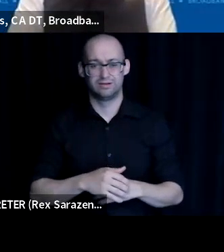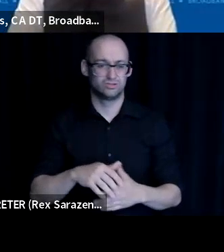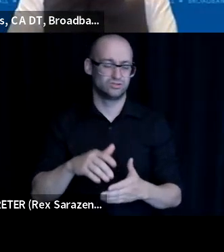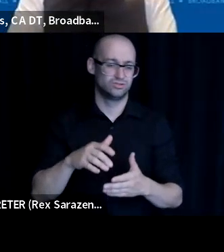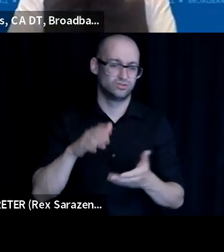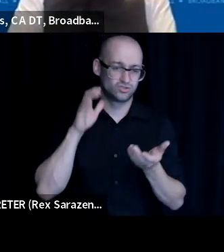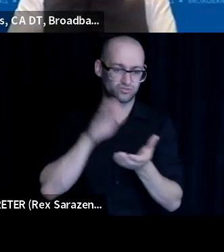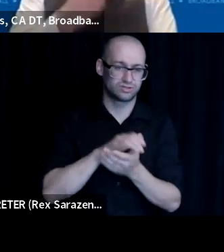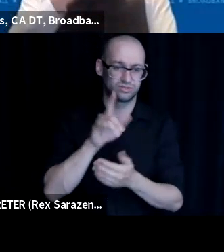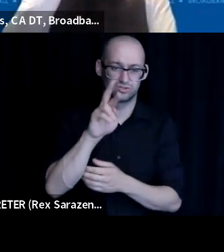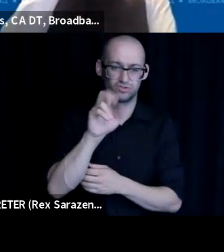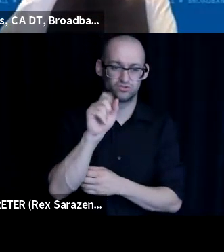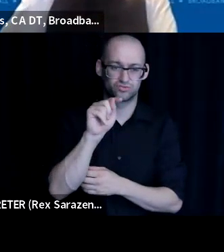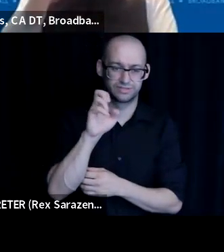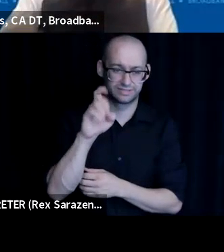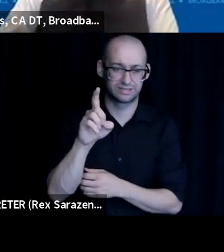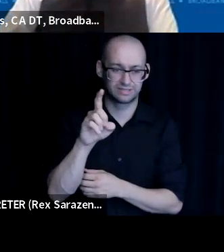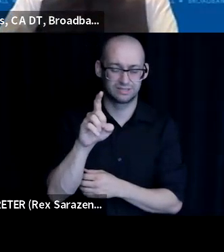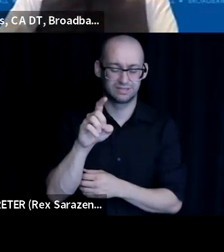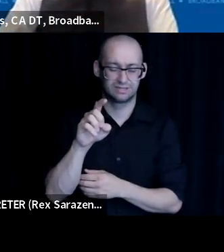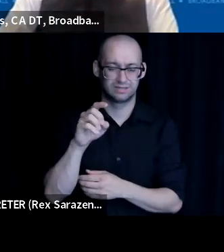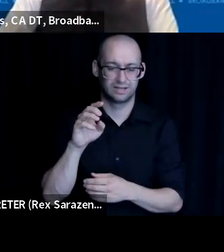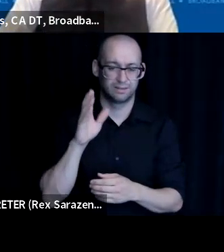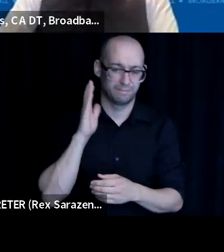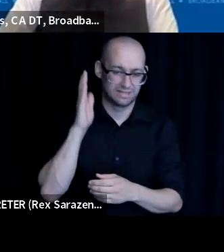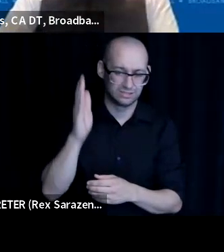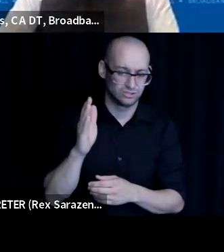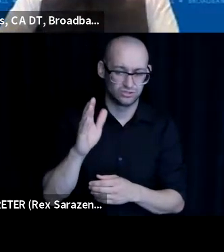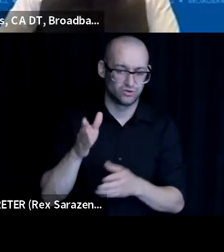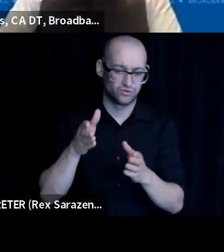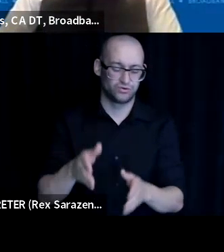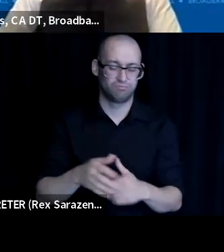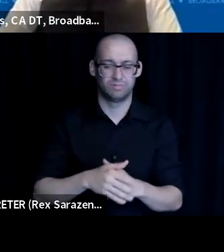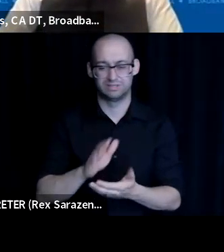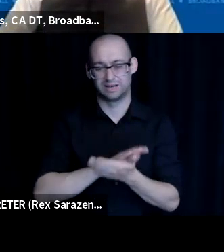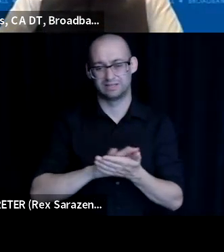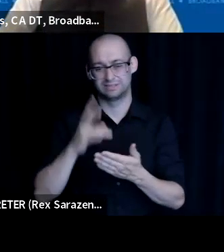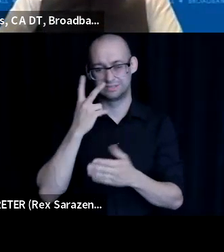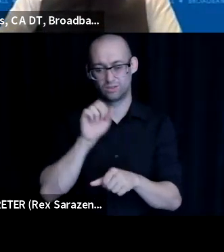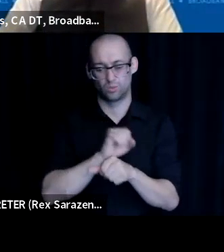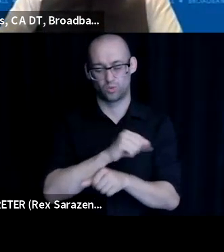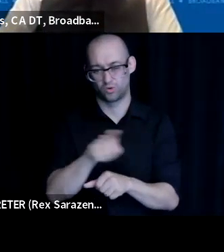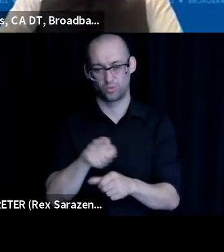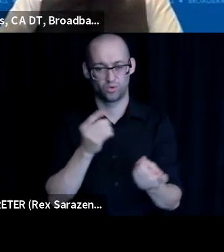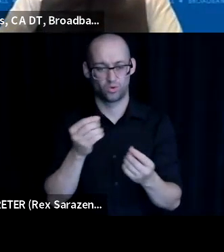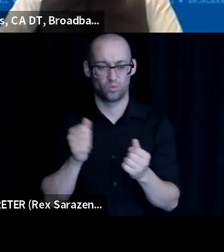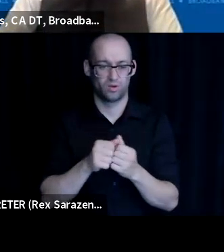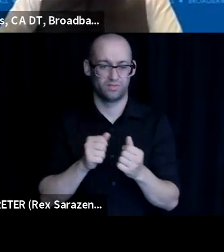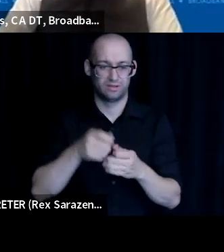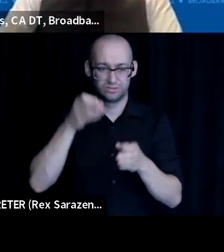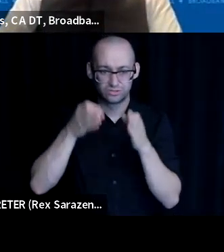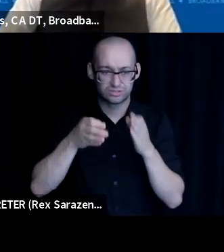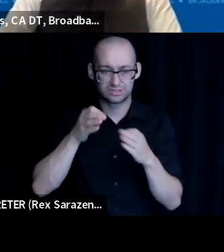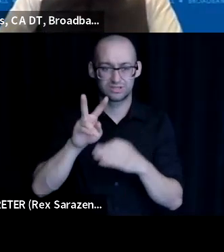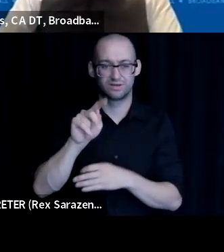messenger. And it's really nice to see the work that you're doing involving both justice, involving